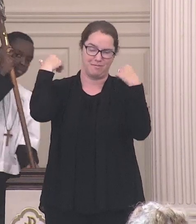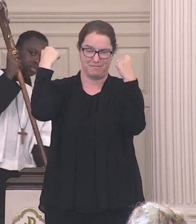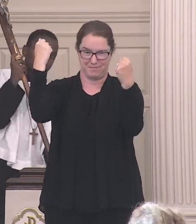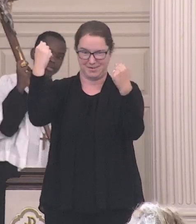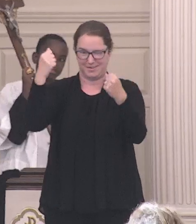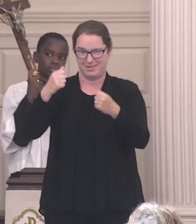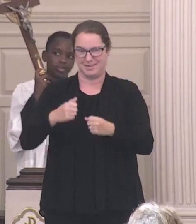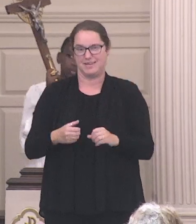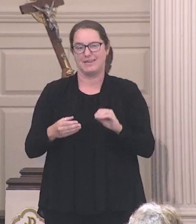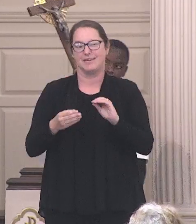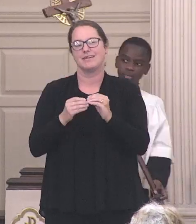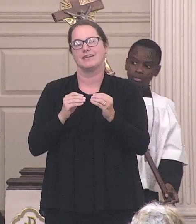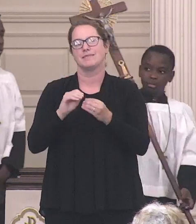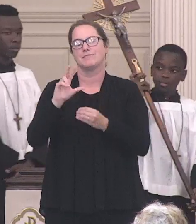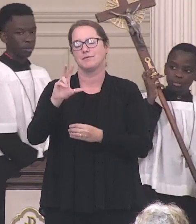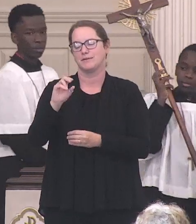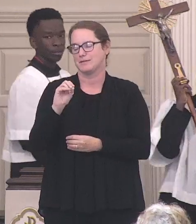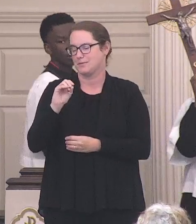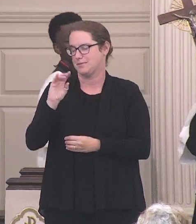307.